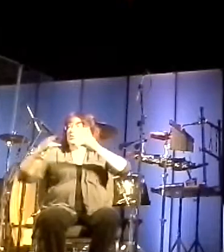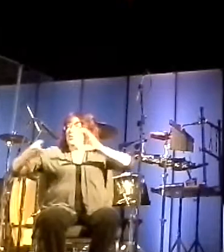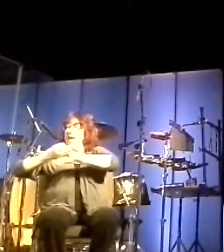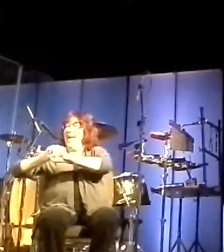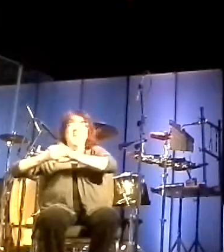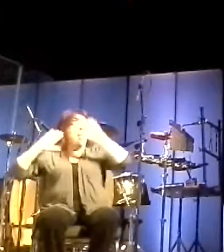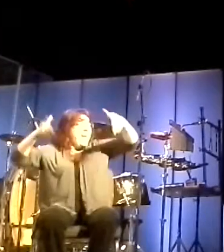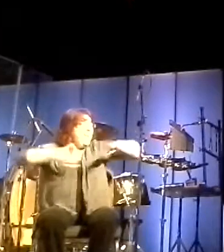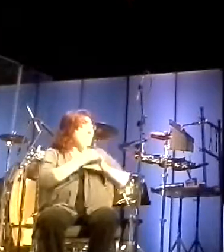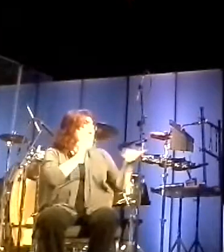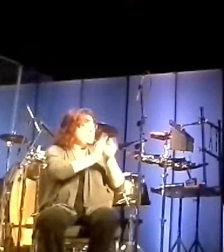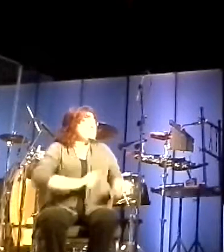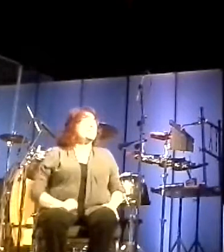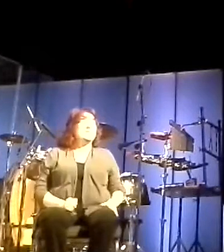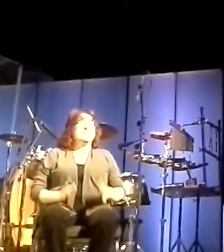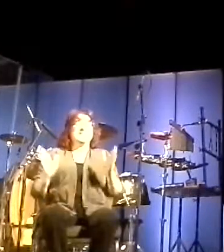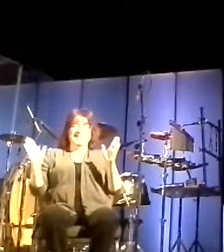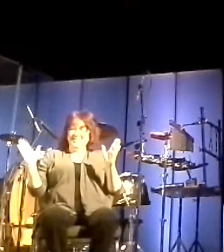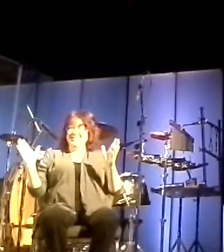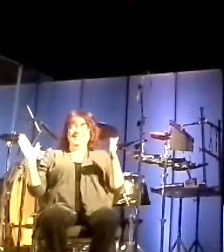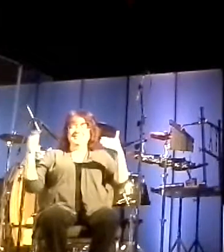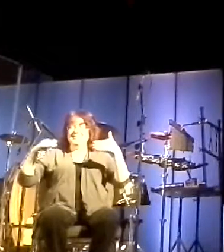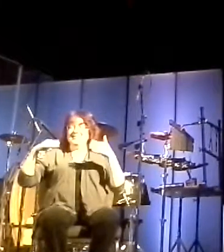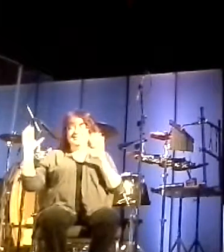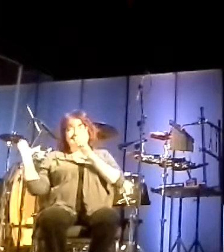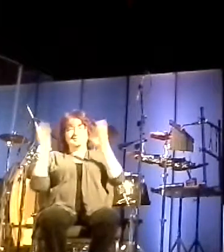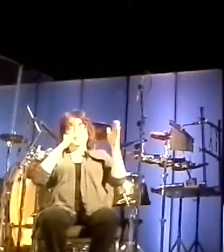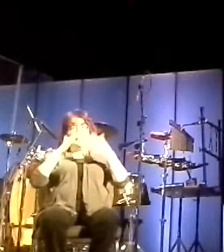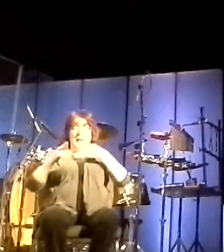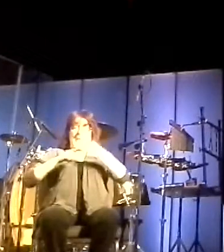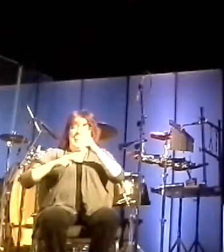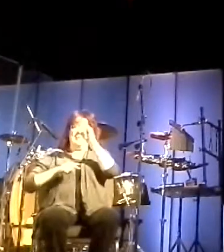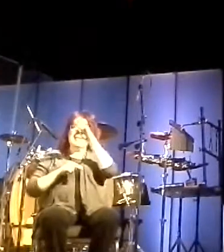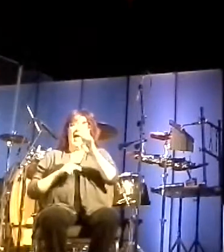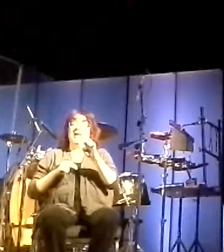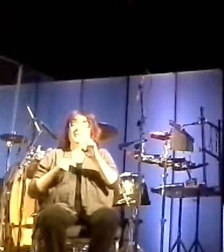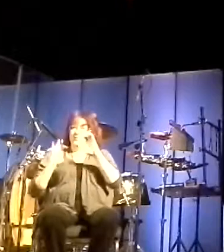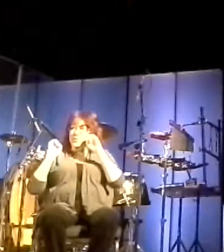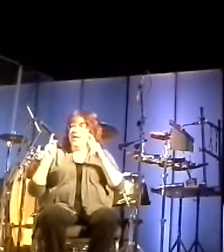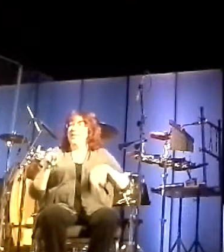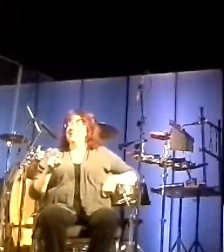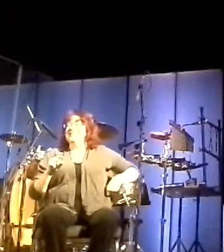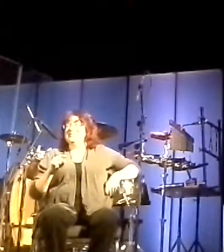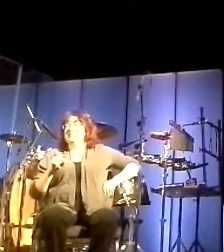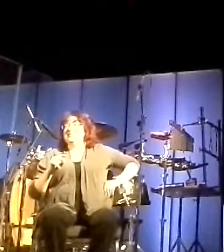hands, and you were like, hey, nice to meet you. All right. My name's Dave. Okay.